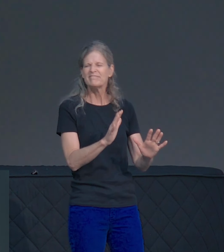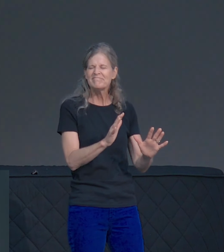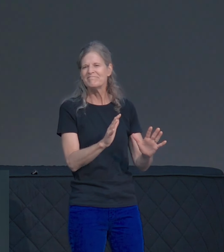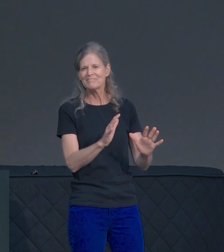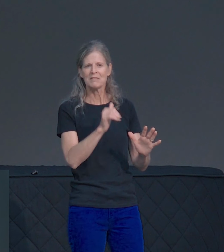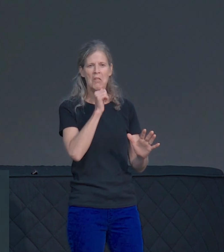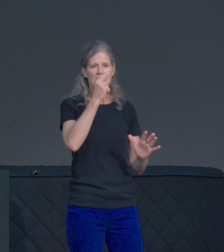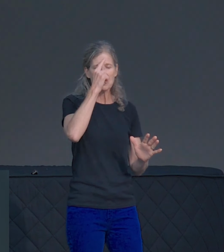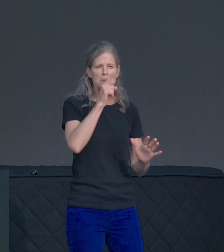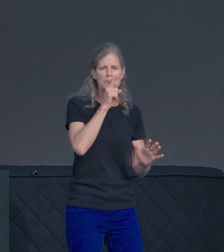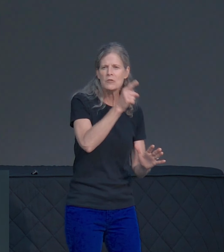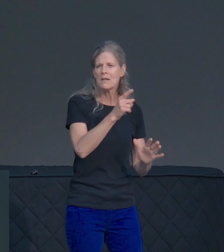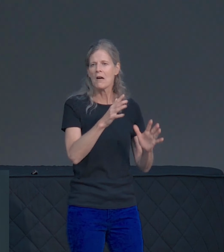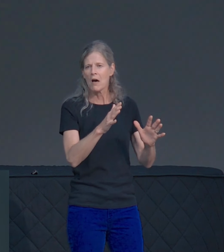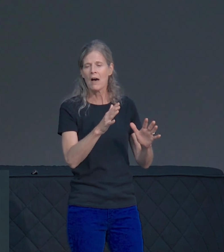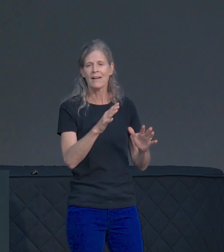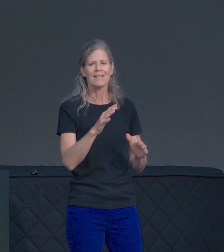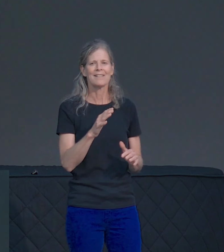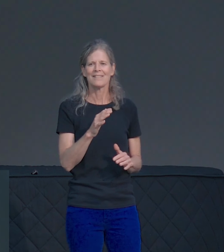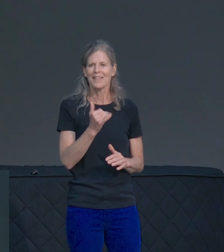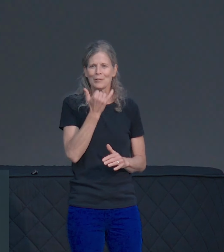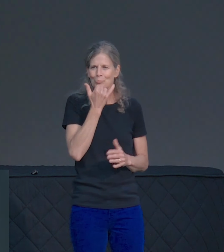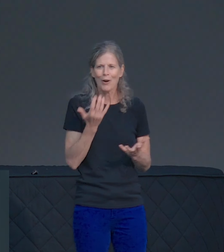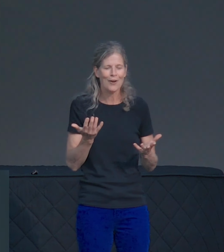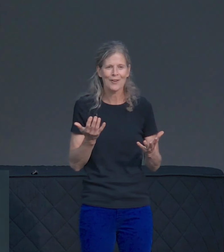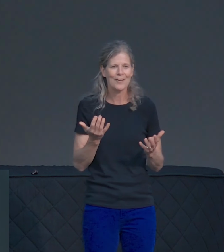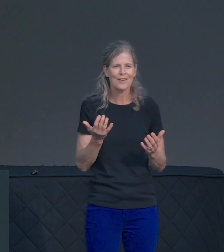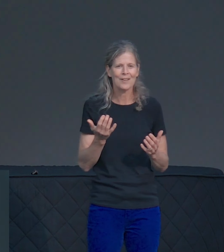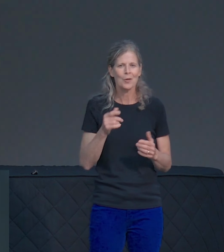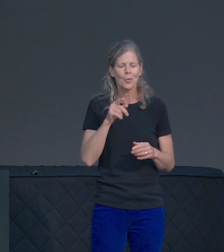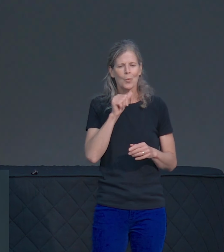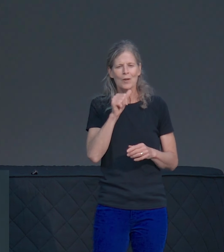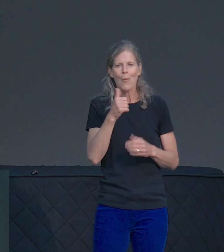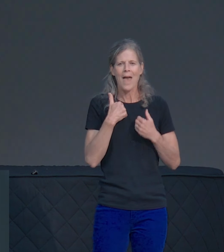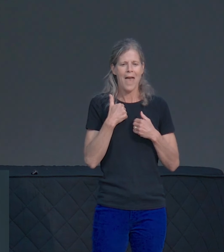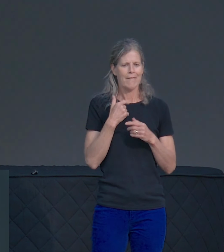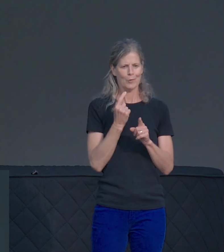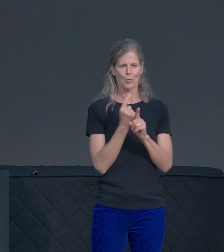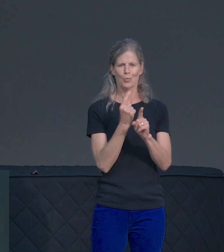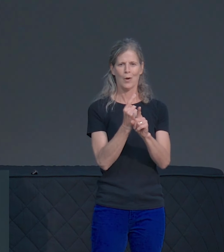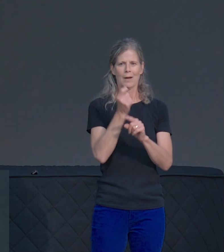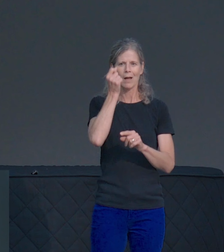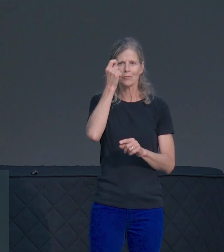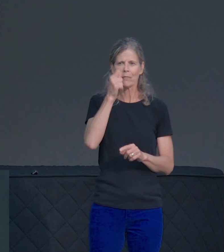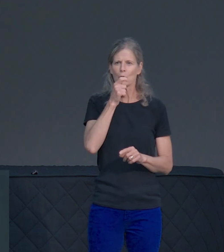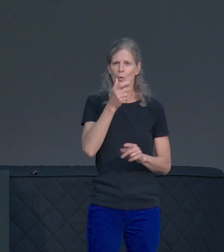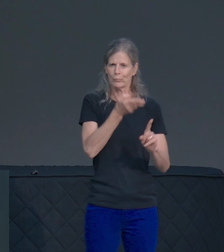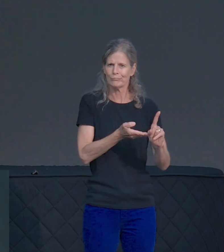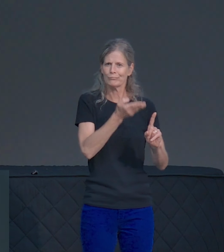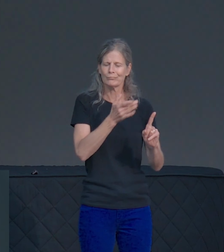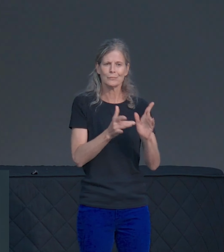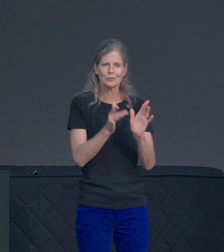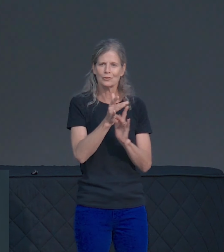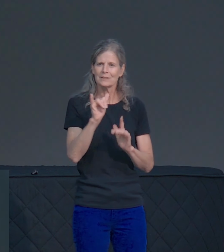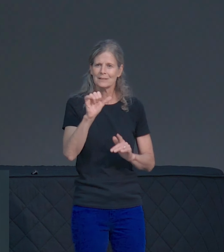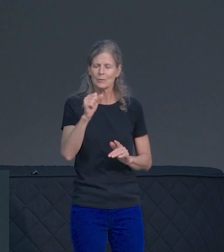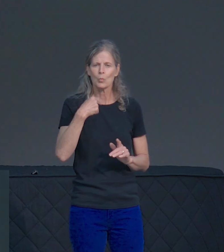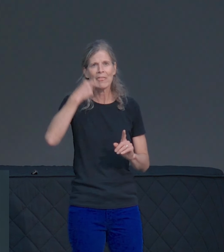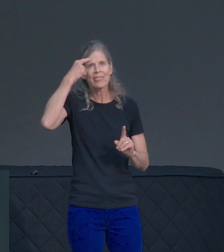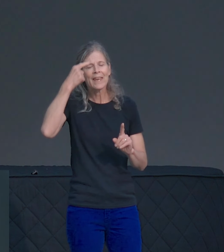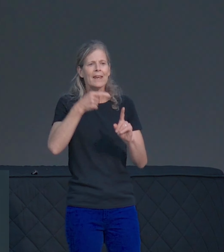this, though, we end up with a disproportionate view and disproportionate understanding of who he is. We think